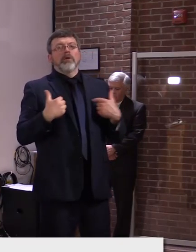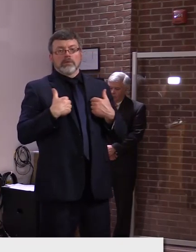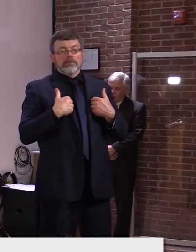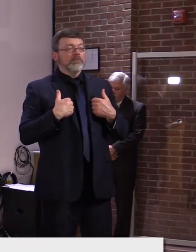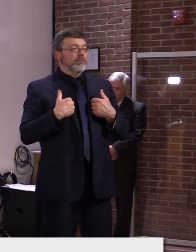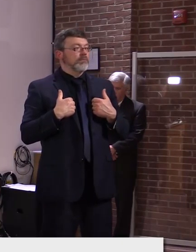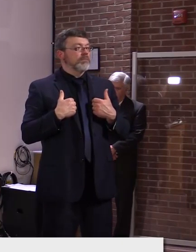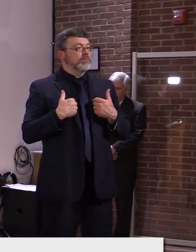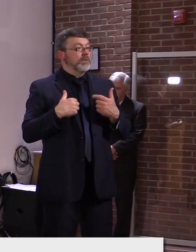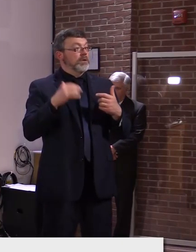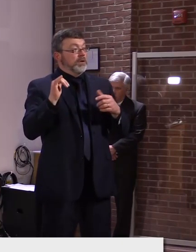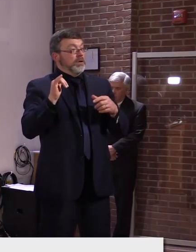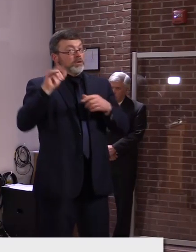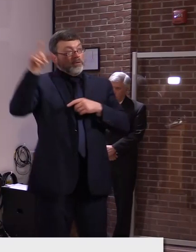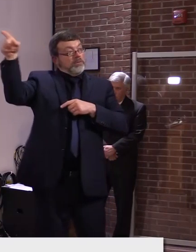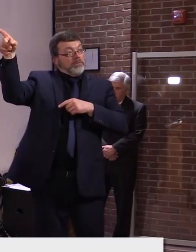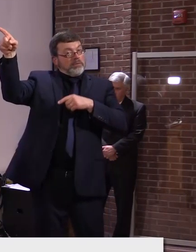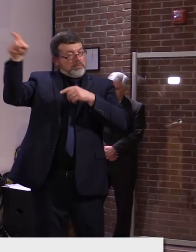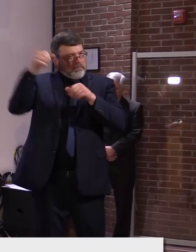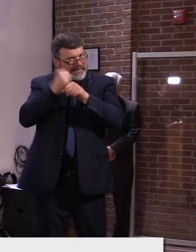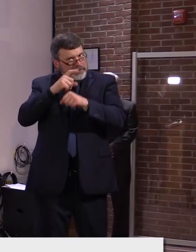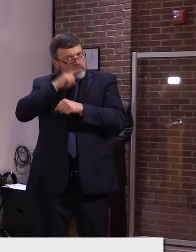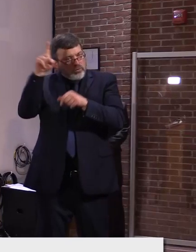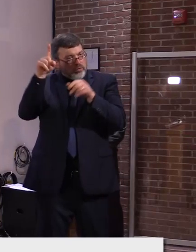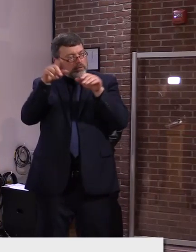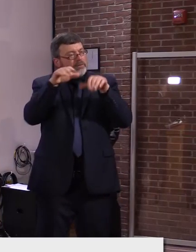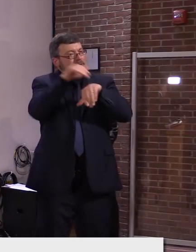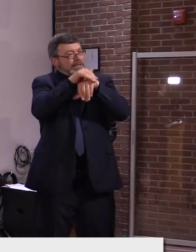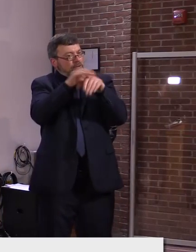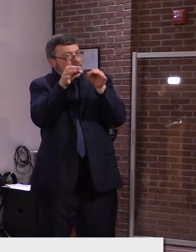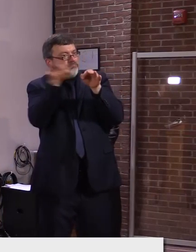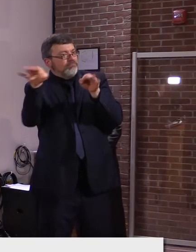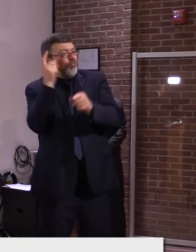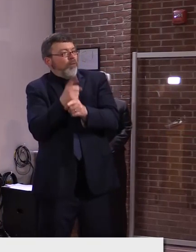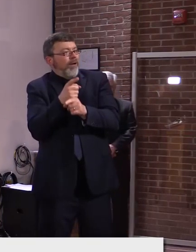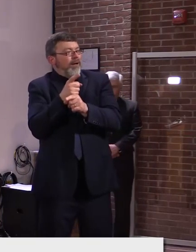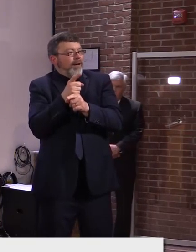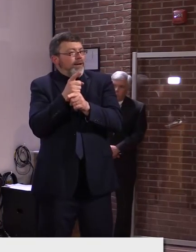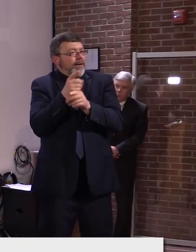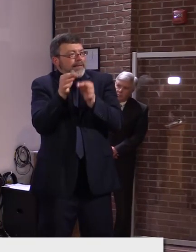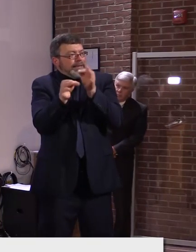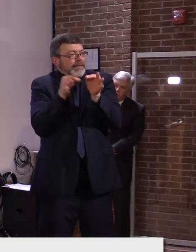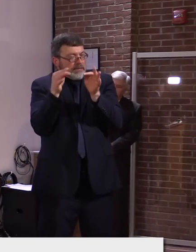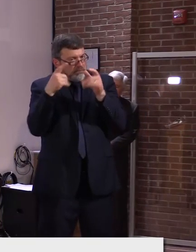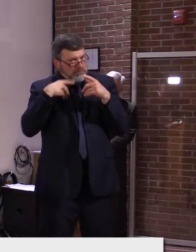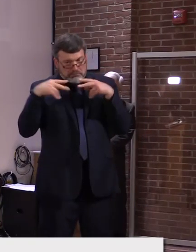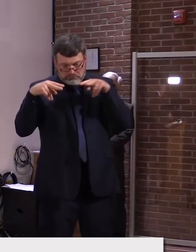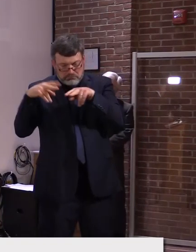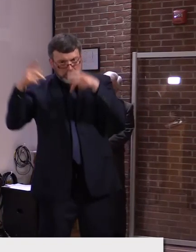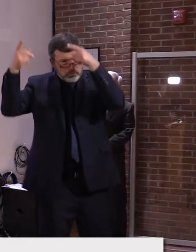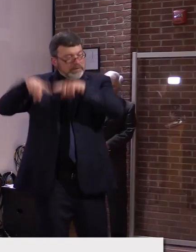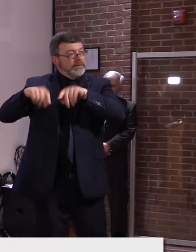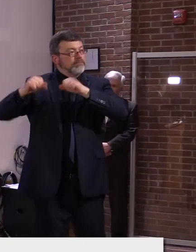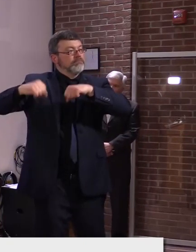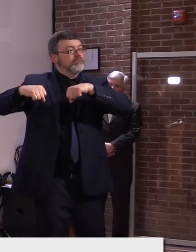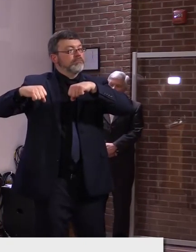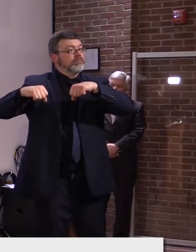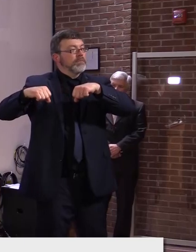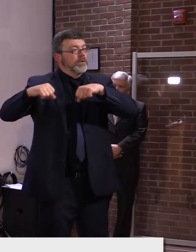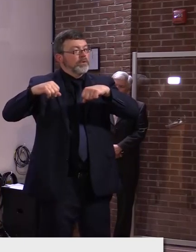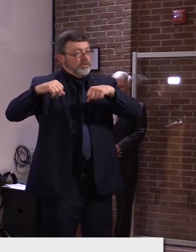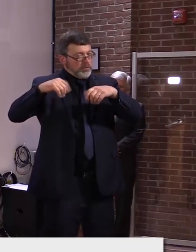put in the bill in a separate section spells that out, and it falls right in line with what we're thinking. Maybe a little